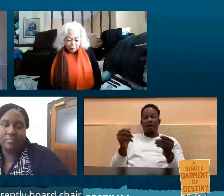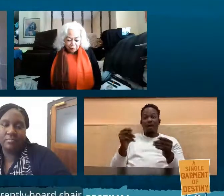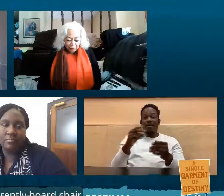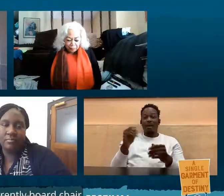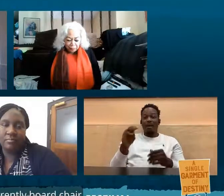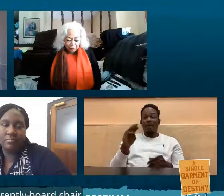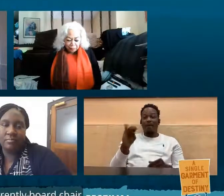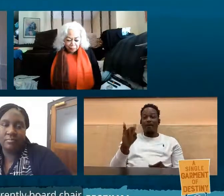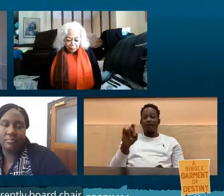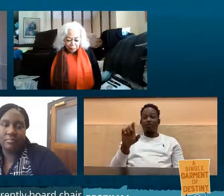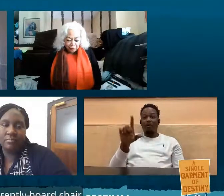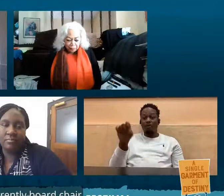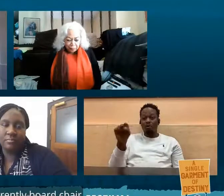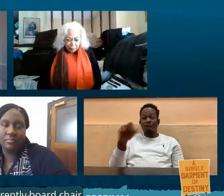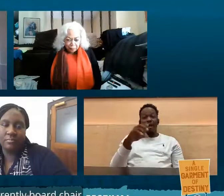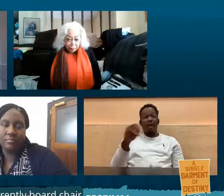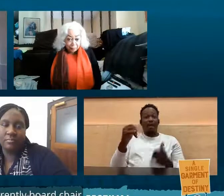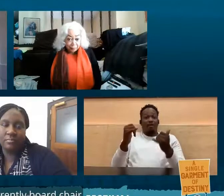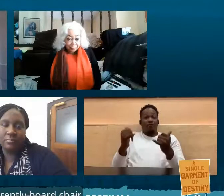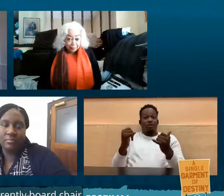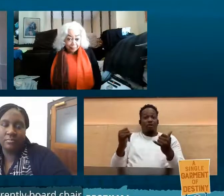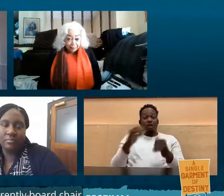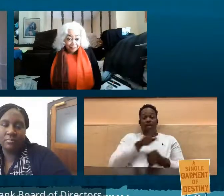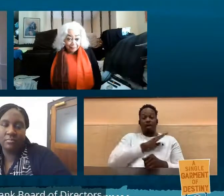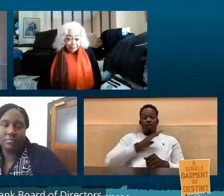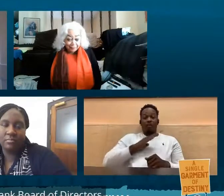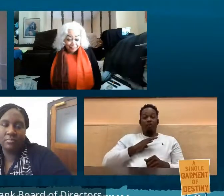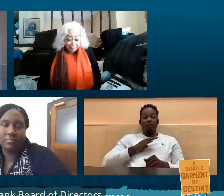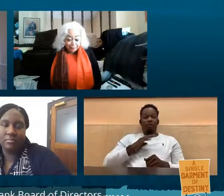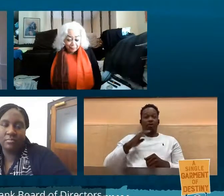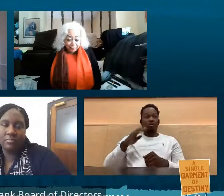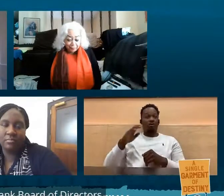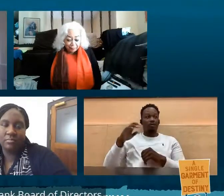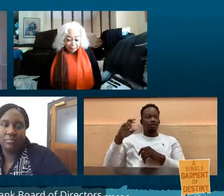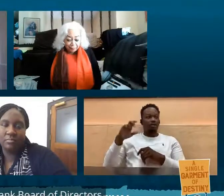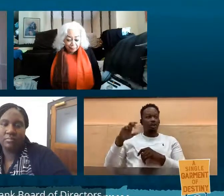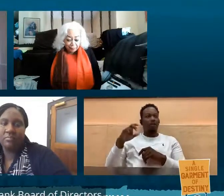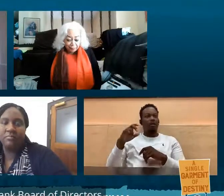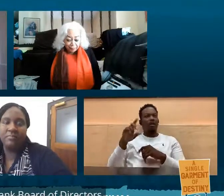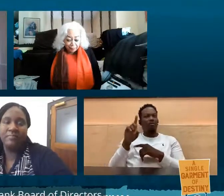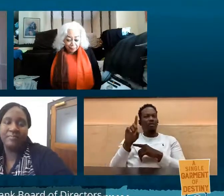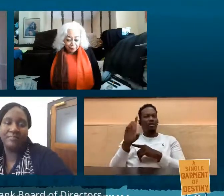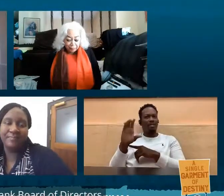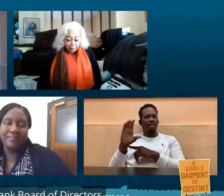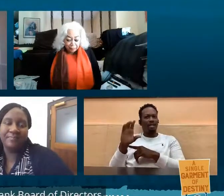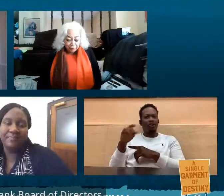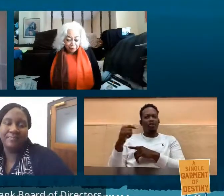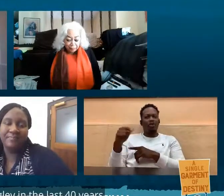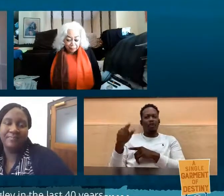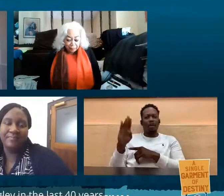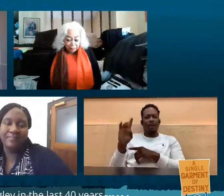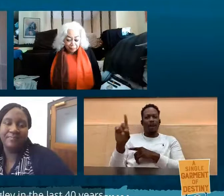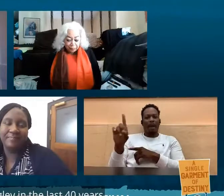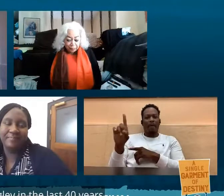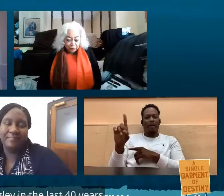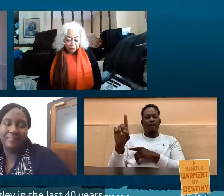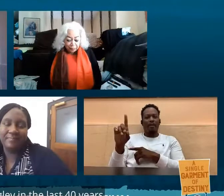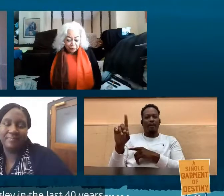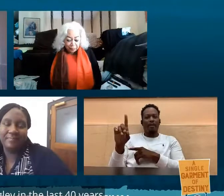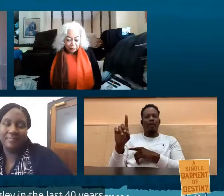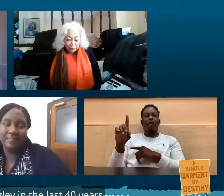things. And she is currently board chair of the DC Green Bank Board of Directors.